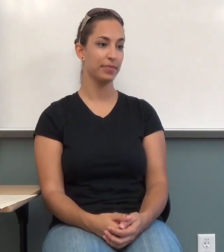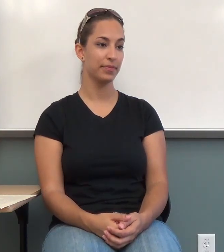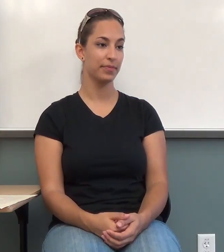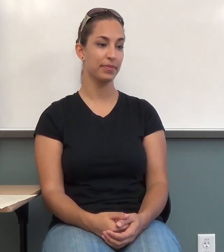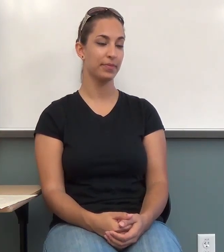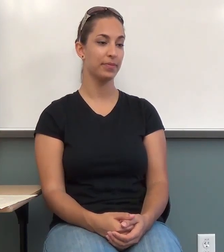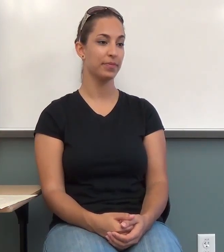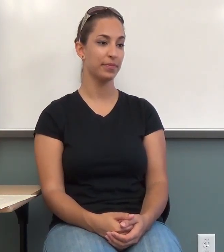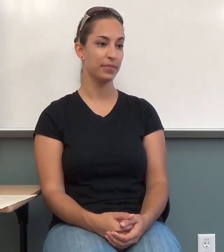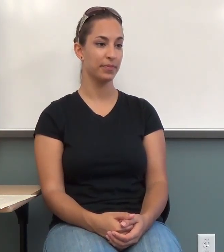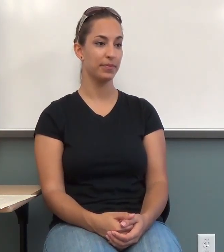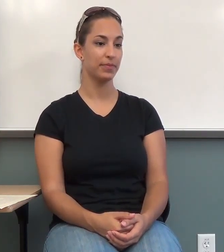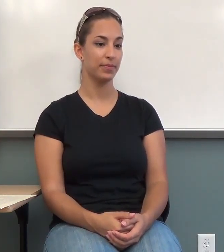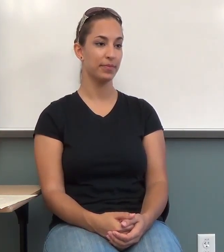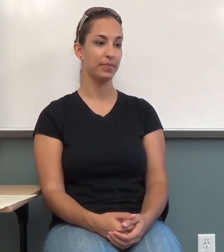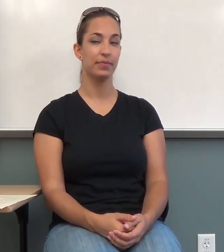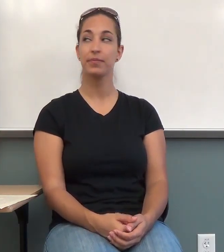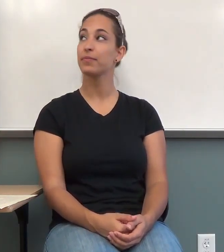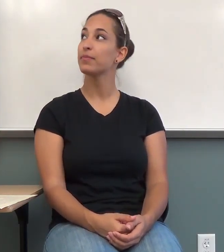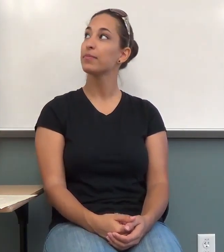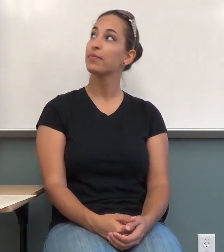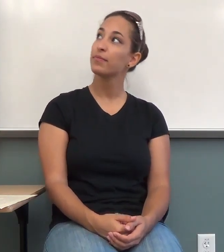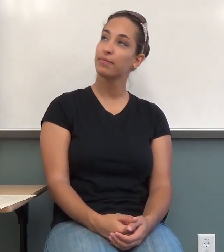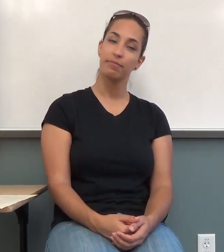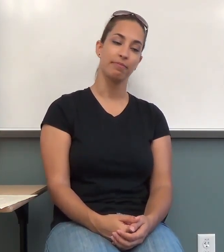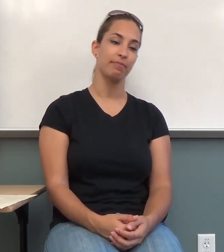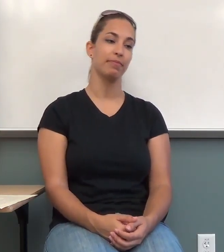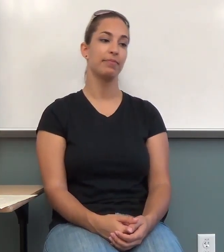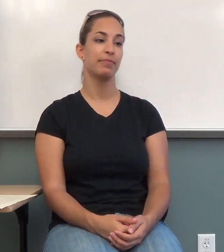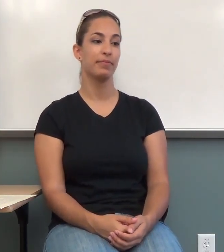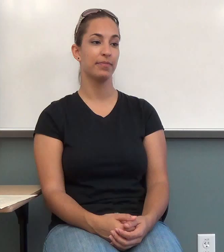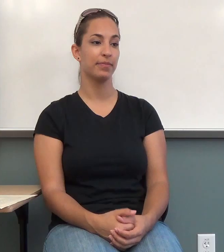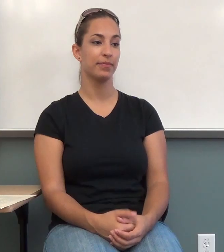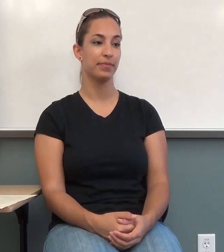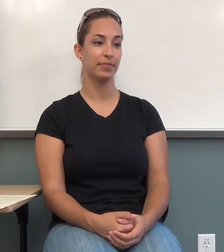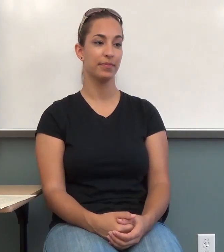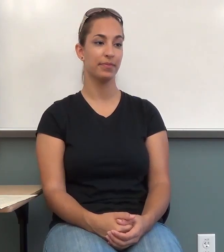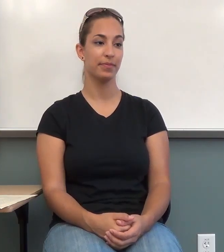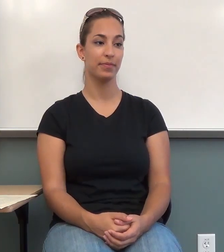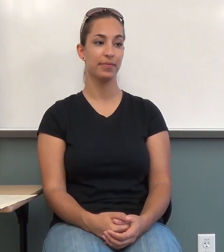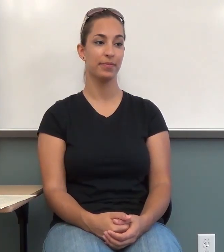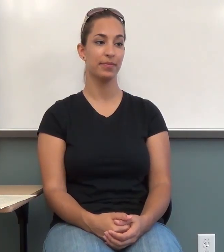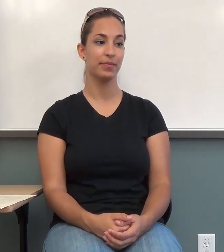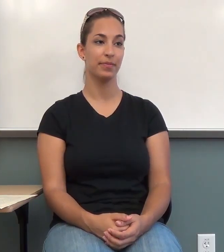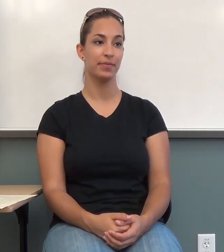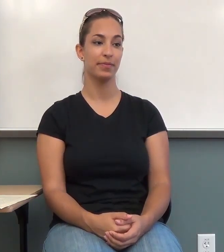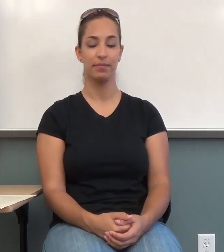it just takes a second for it to warm up. The rest of you just read through the sentences and determine whether they're complete. Number 5 through